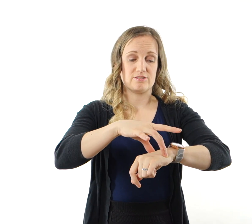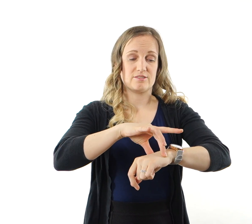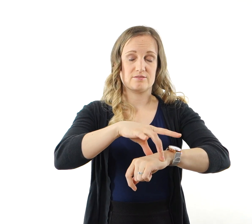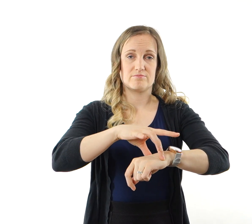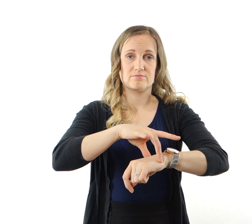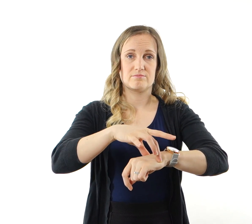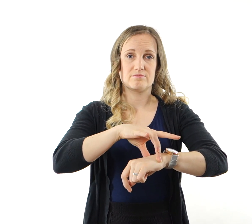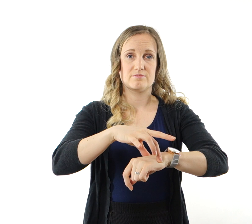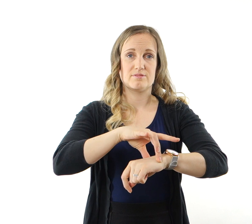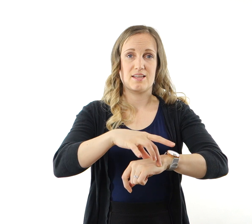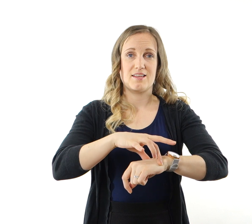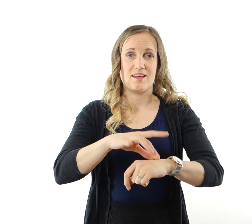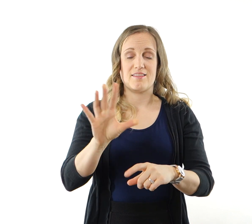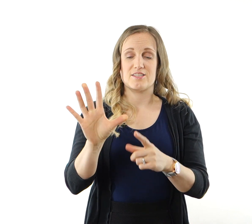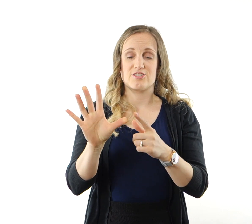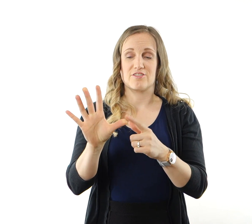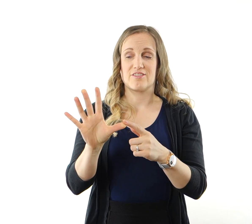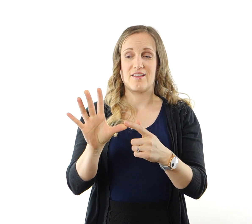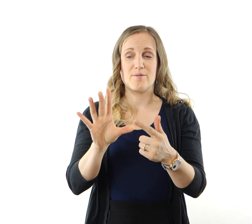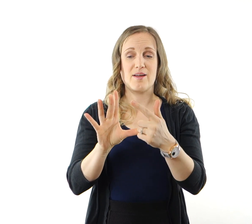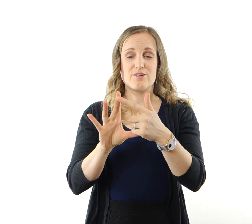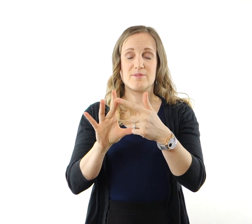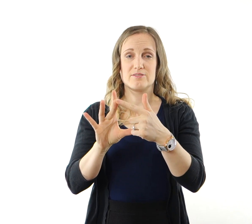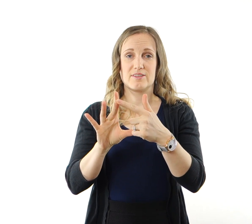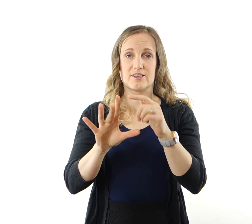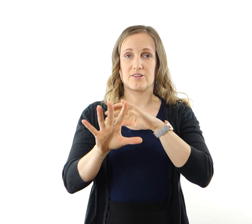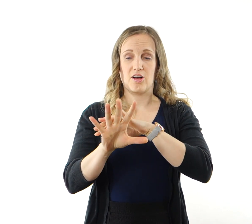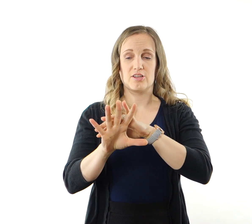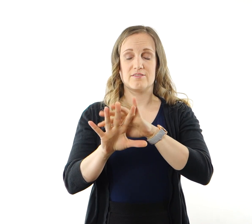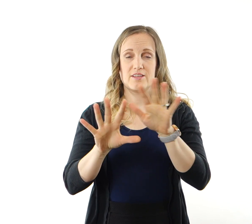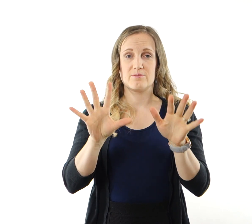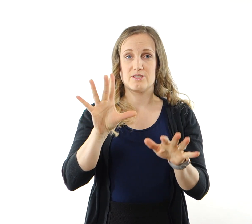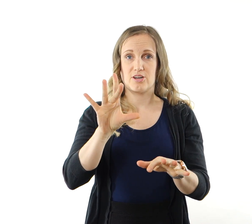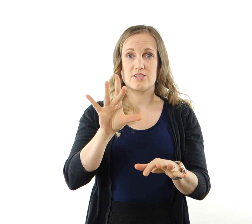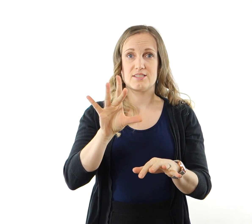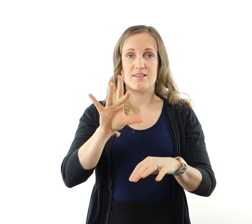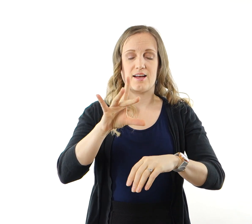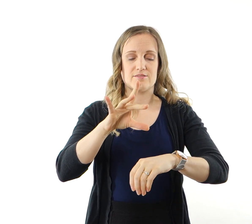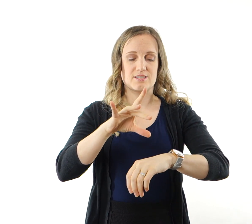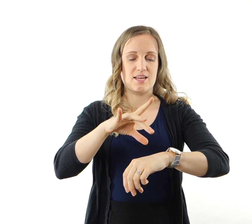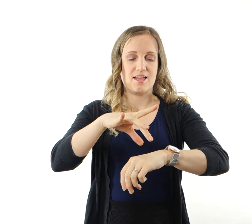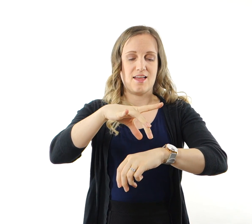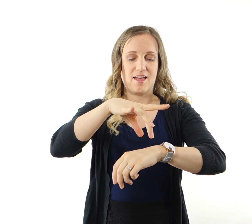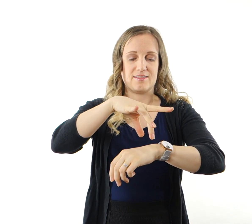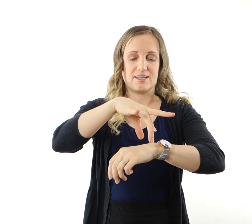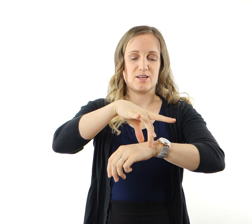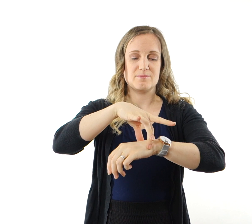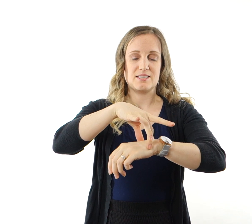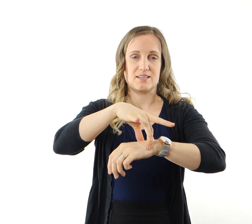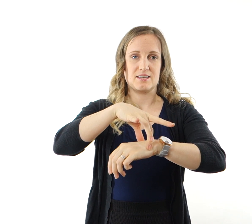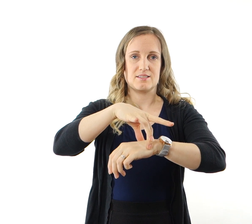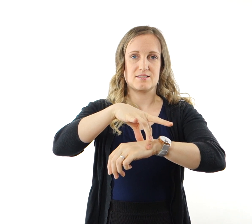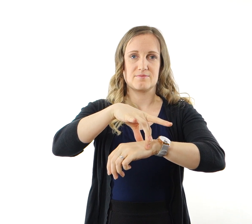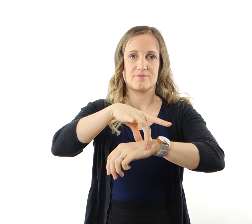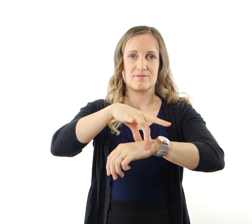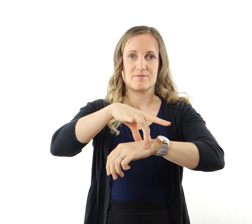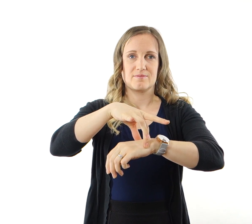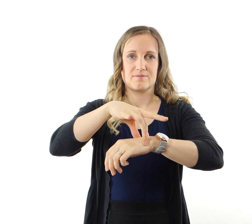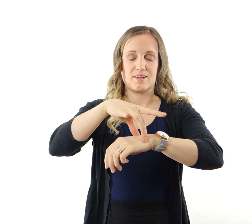earth. And that's your thumb and your middle finger. All of the other ones are still out. And they come like this. I actually